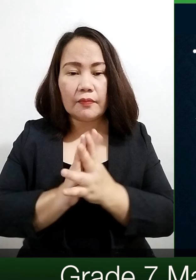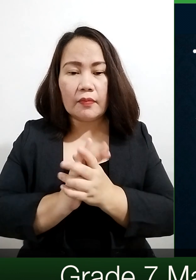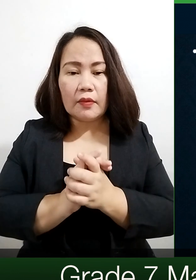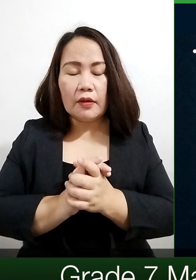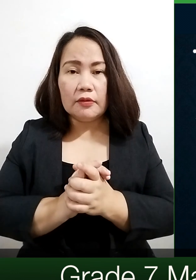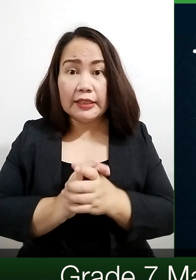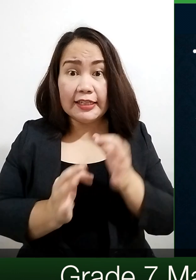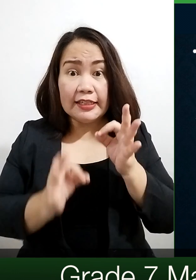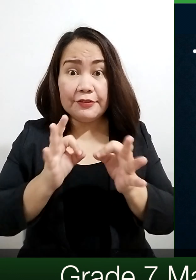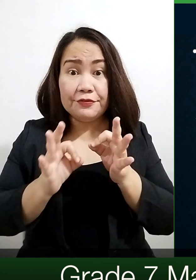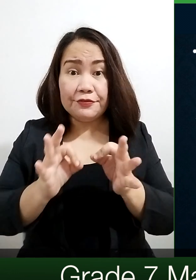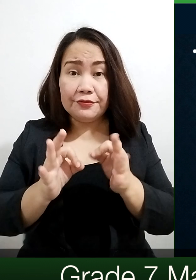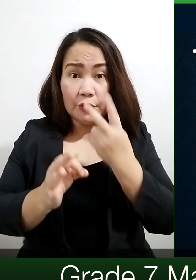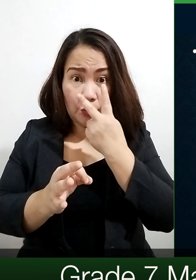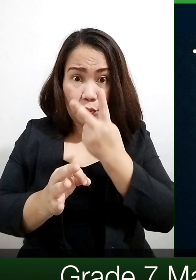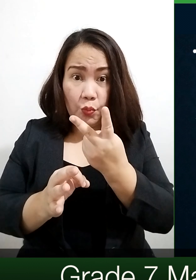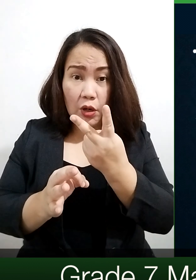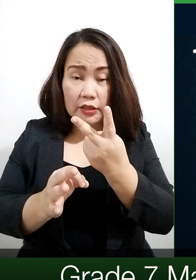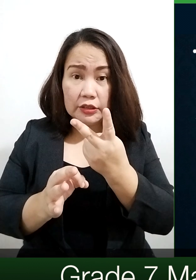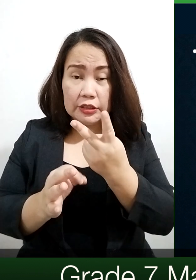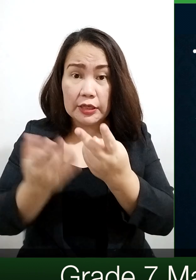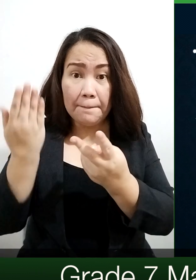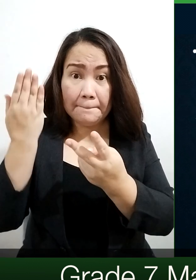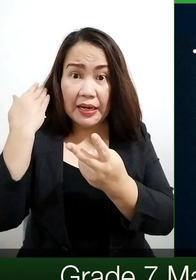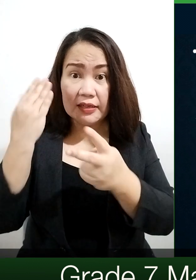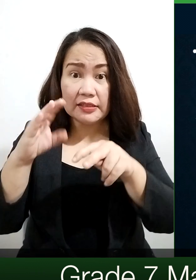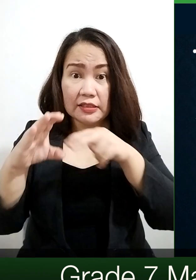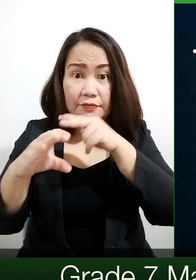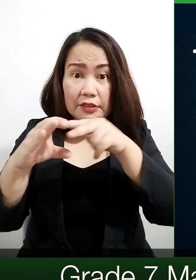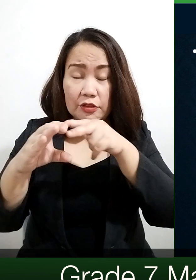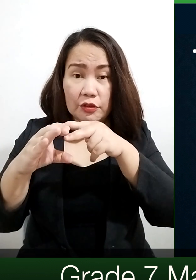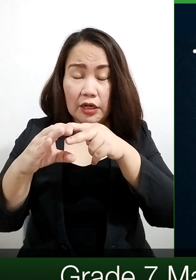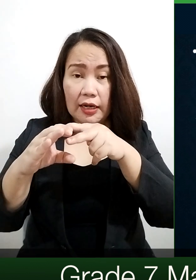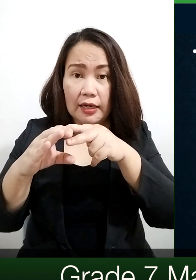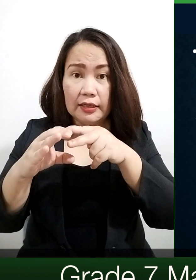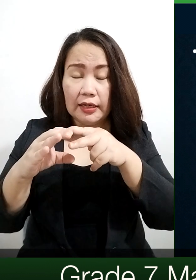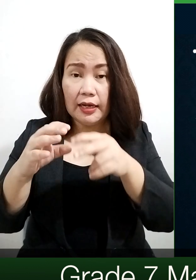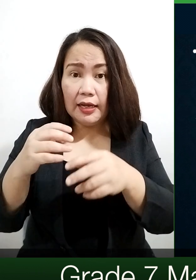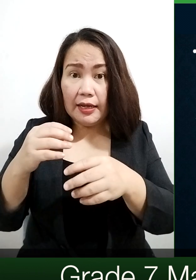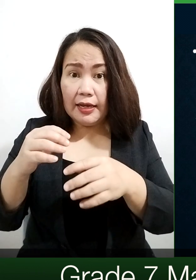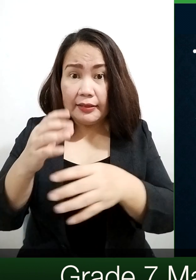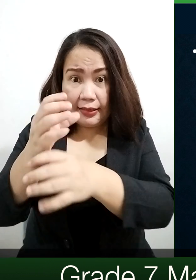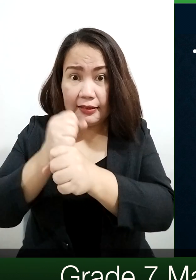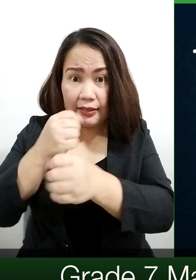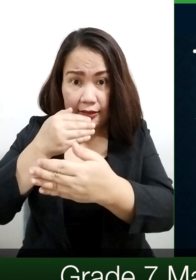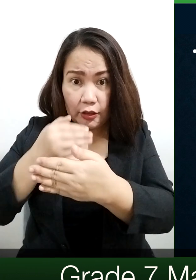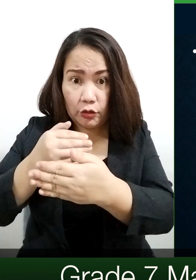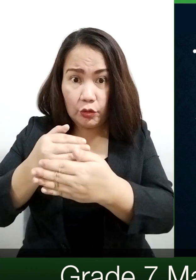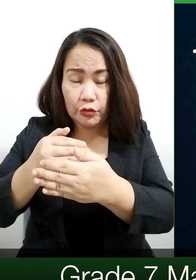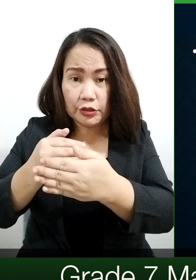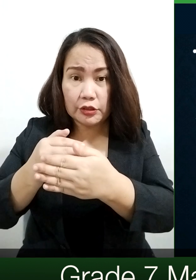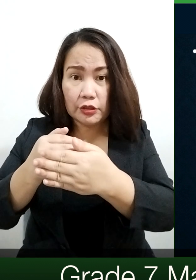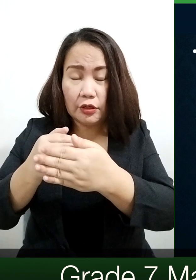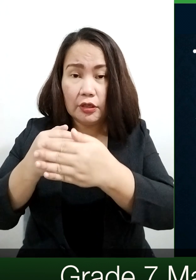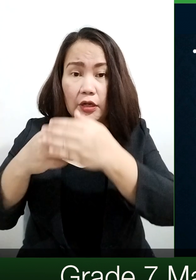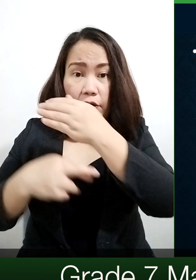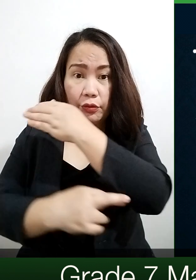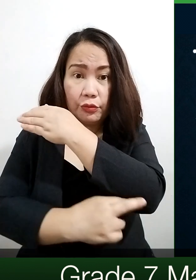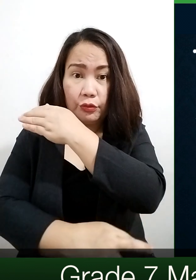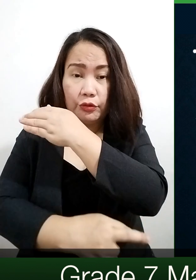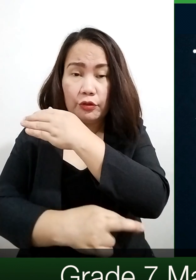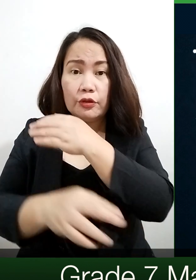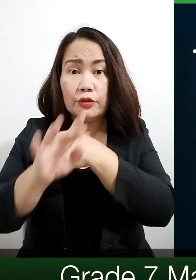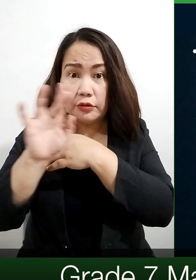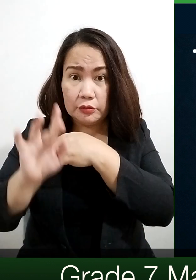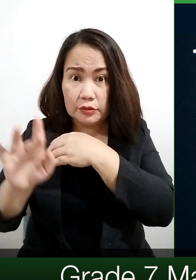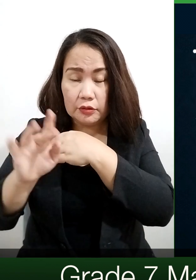kung napanood nyo yung previous video na estimating the square root of a number, this is 1.414